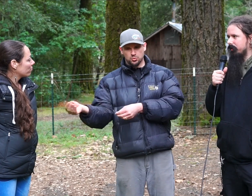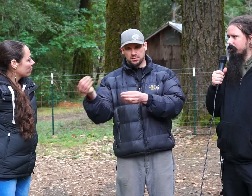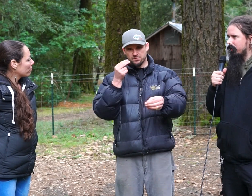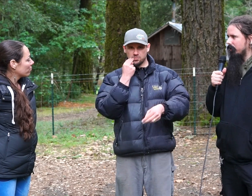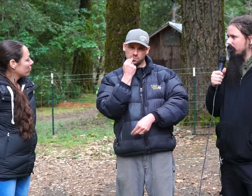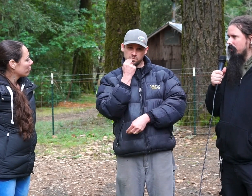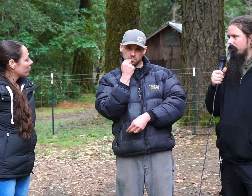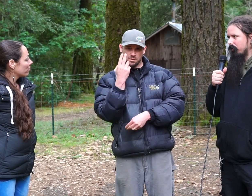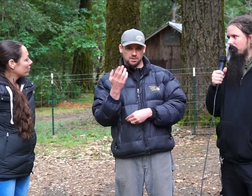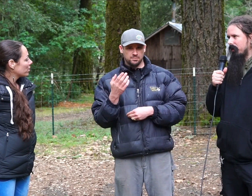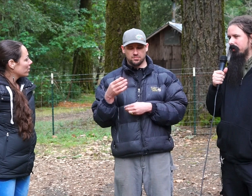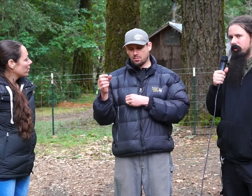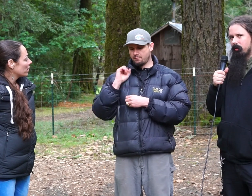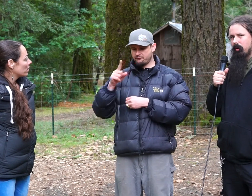for plants to grow